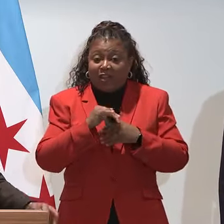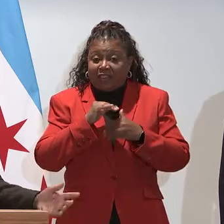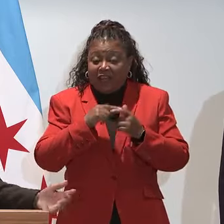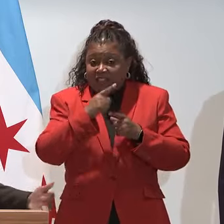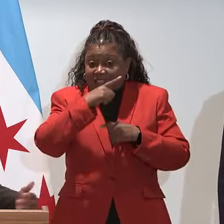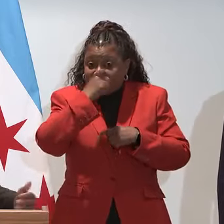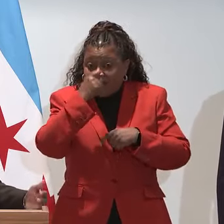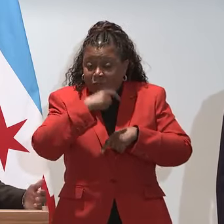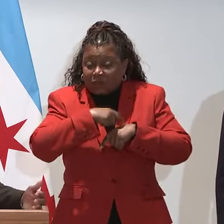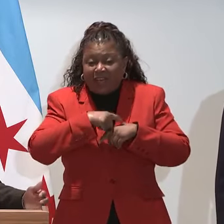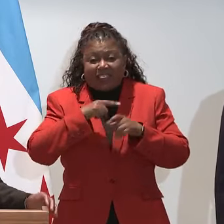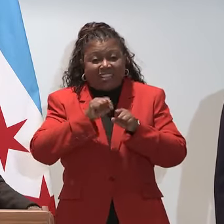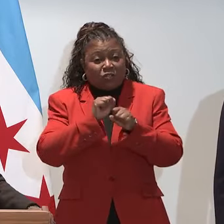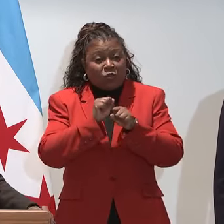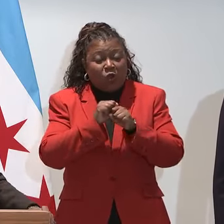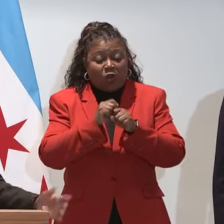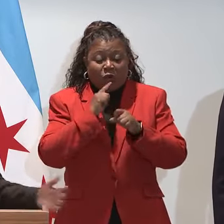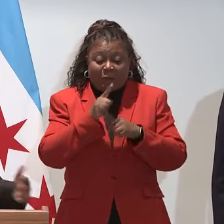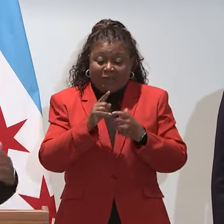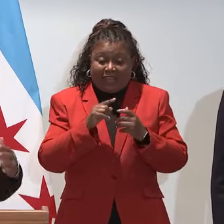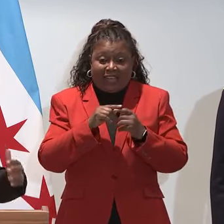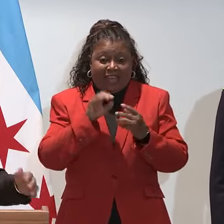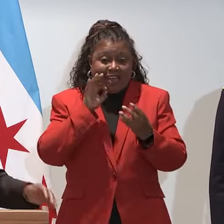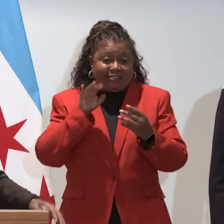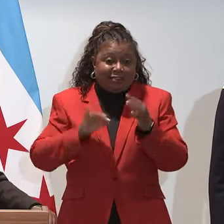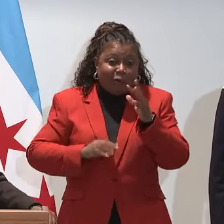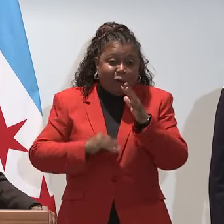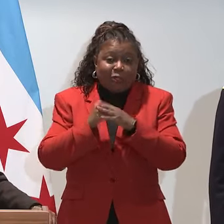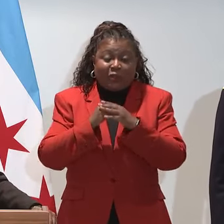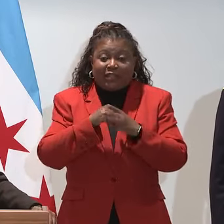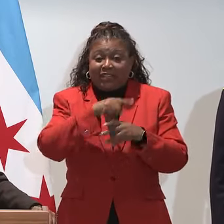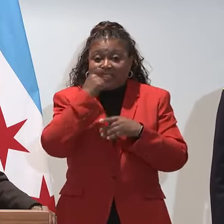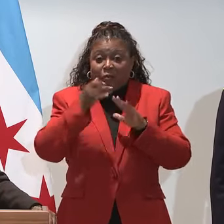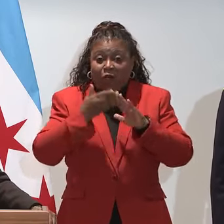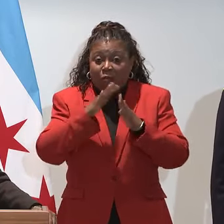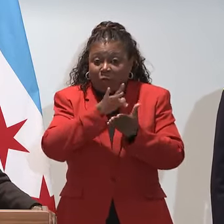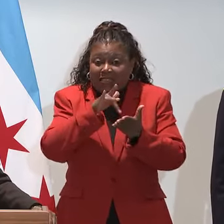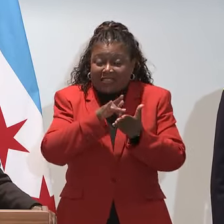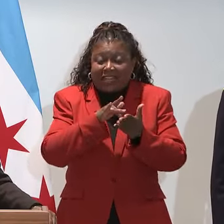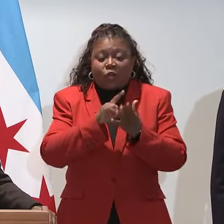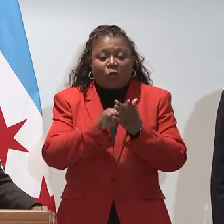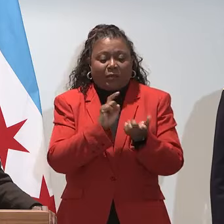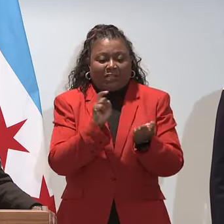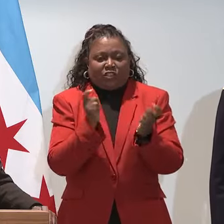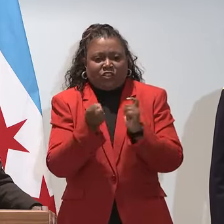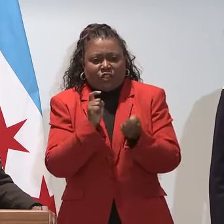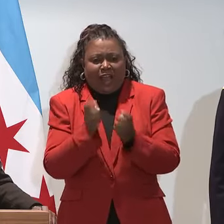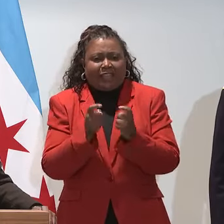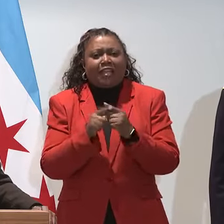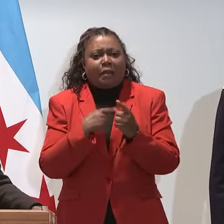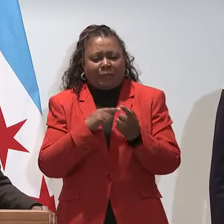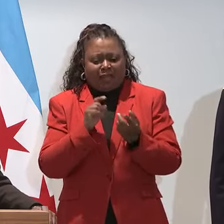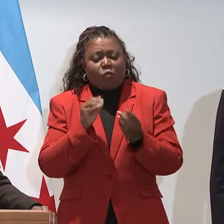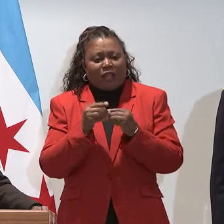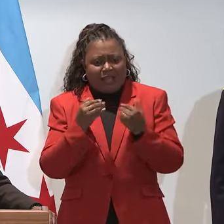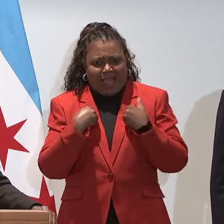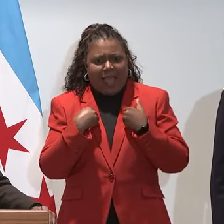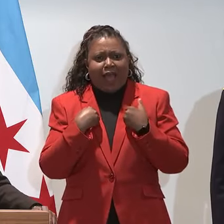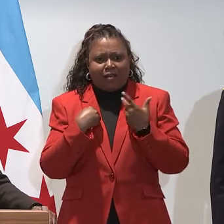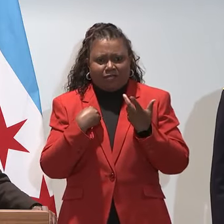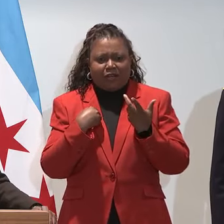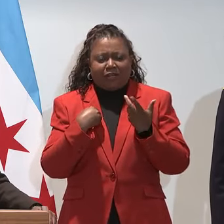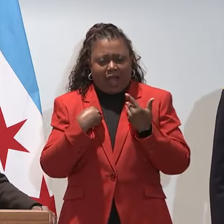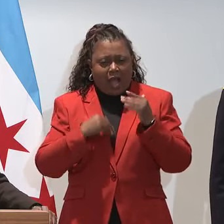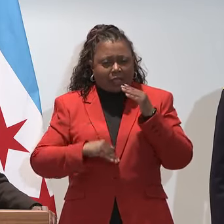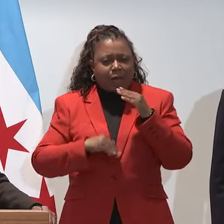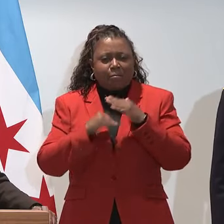of the summer. This work is gonna be feeding up through the Summer Operations Center. Will be changes and be nimble. We have